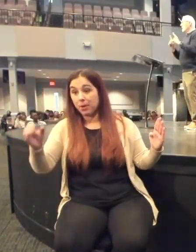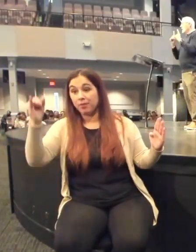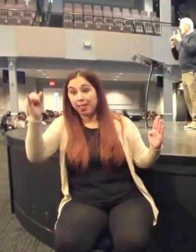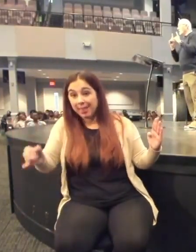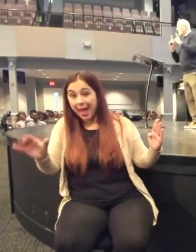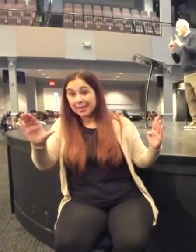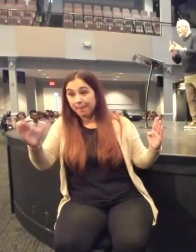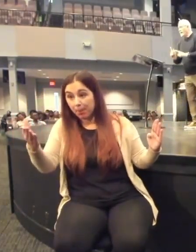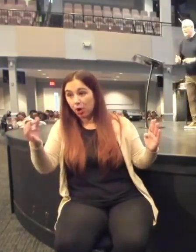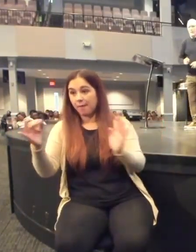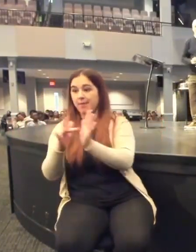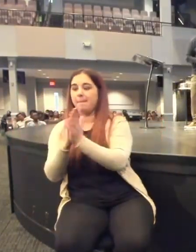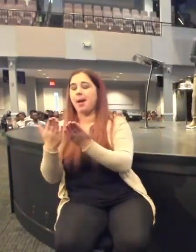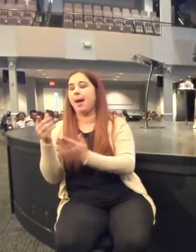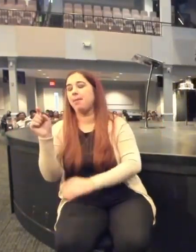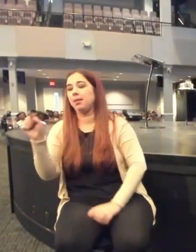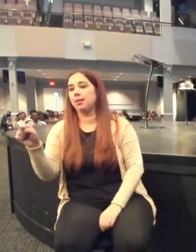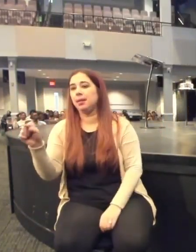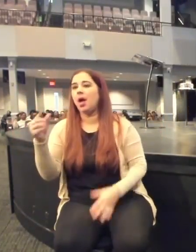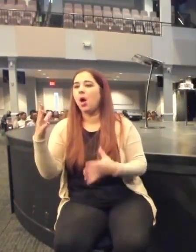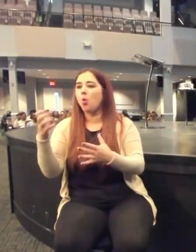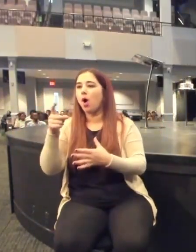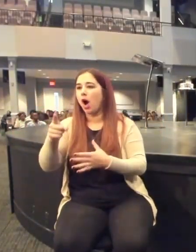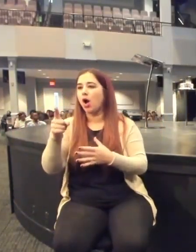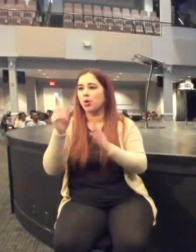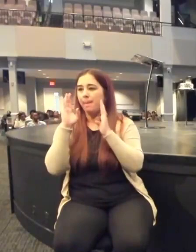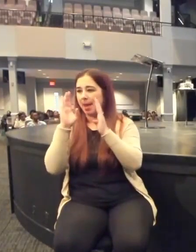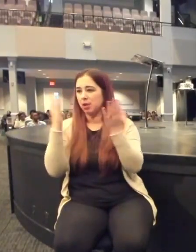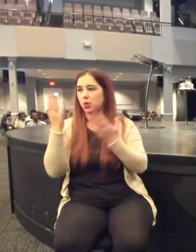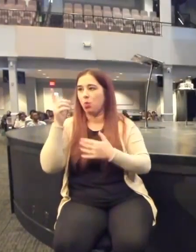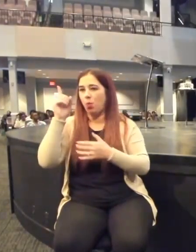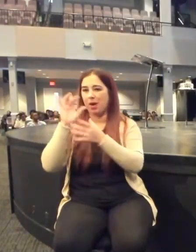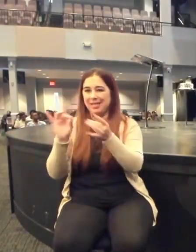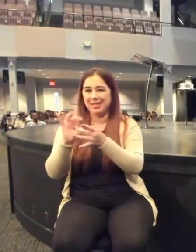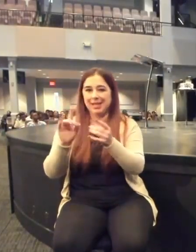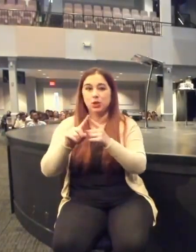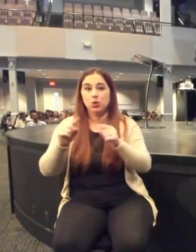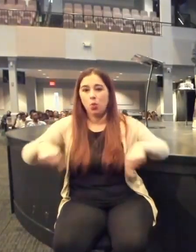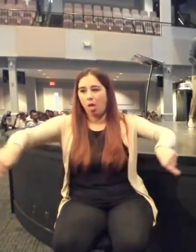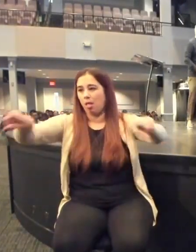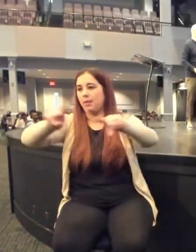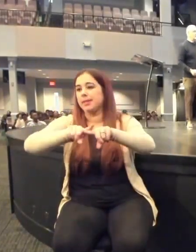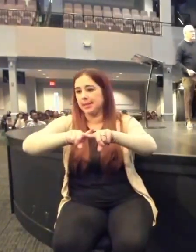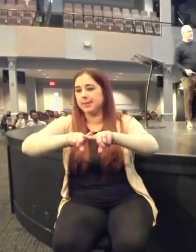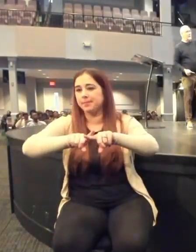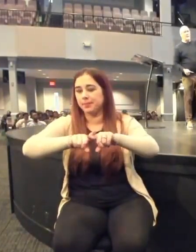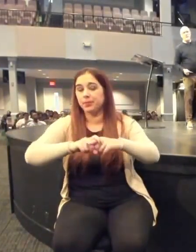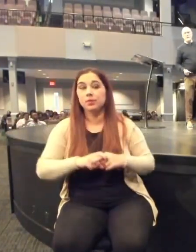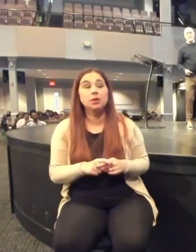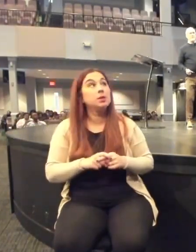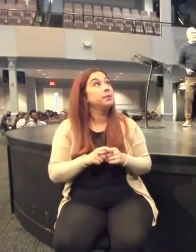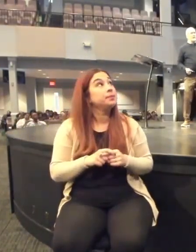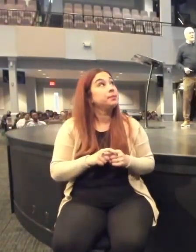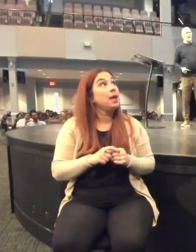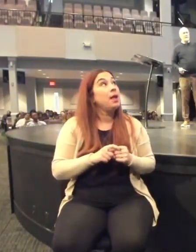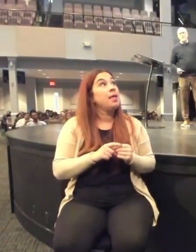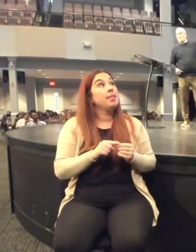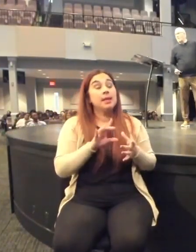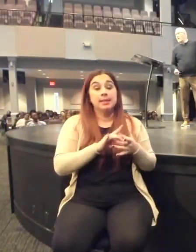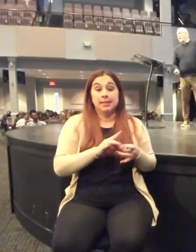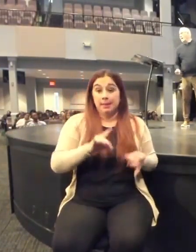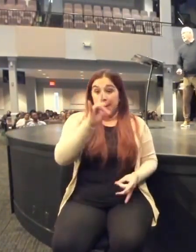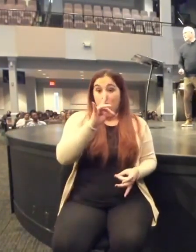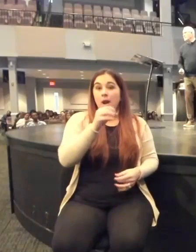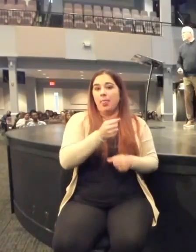book of the Bible, and I want you to see what he said to all of us. The Spirit and